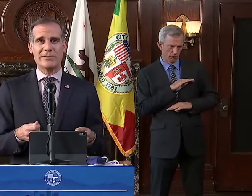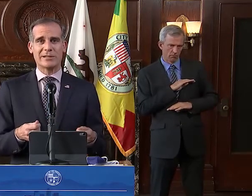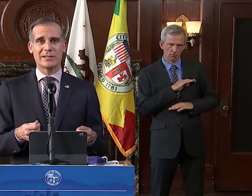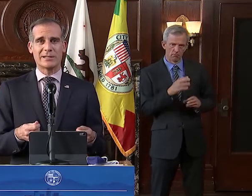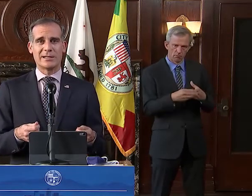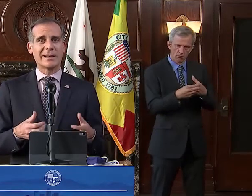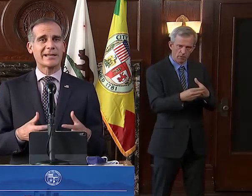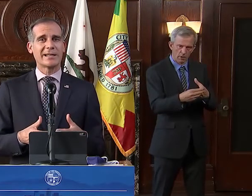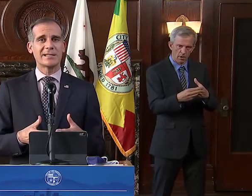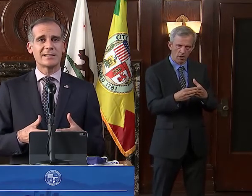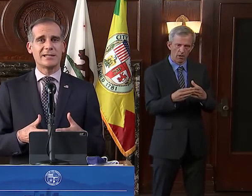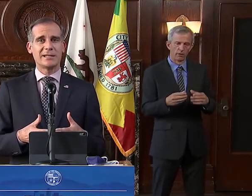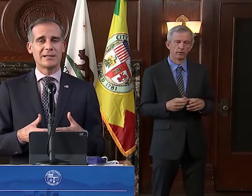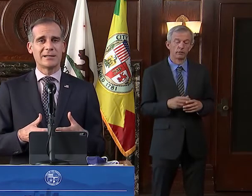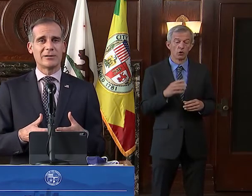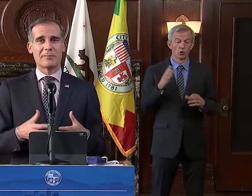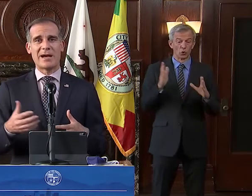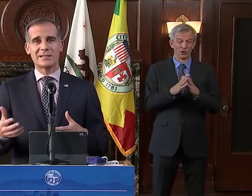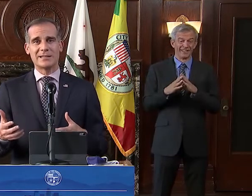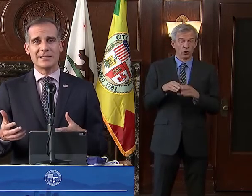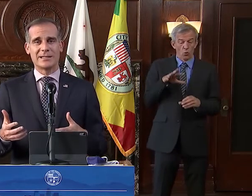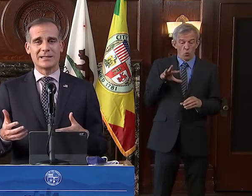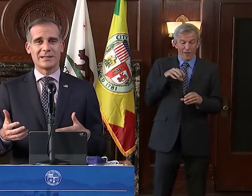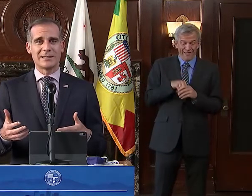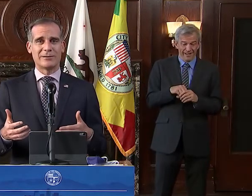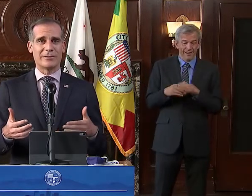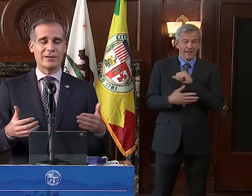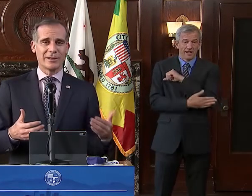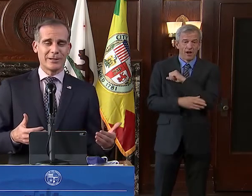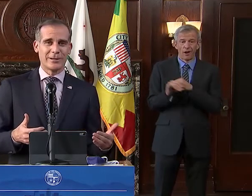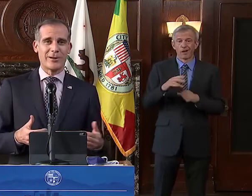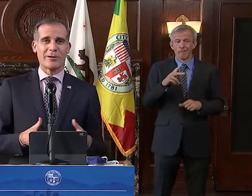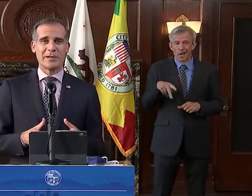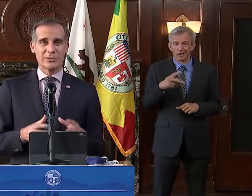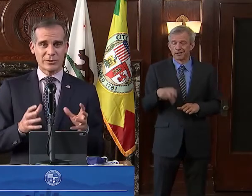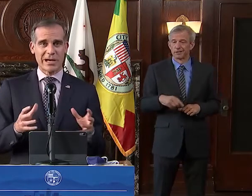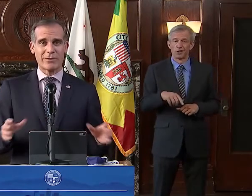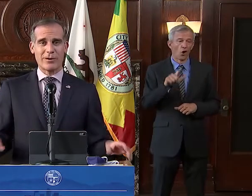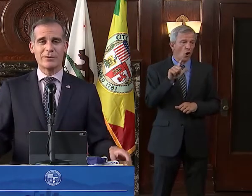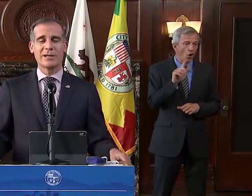within counties, like LA City or Pasadena or